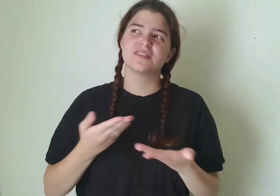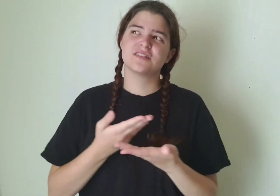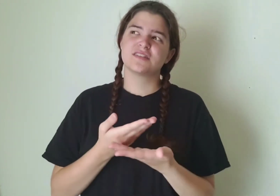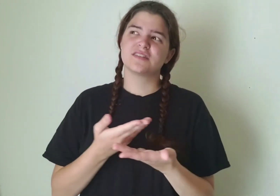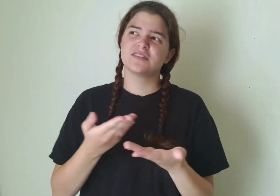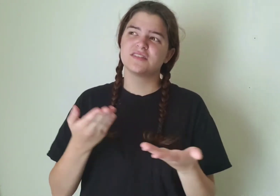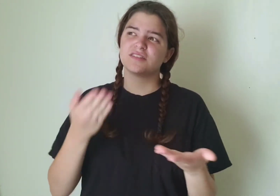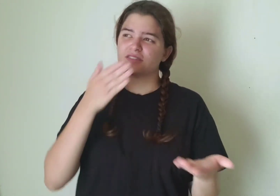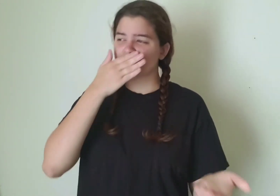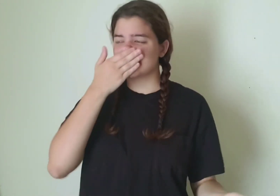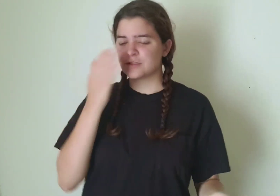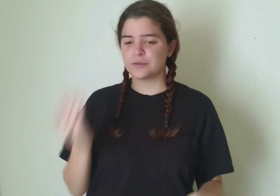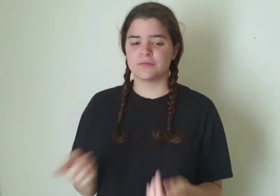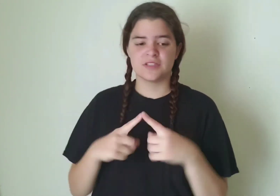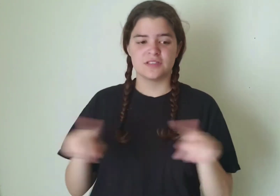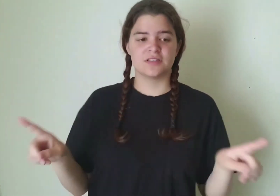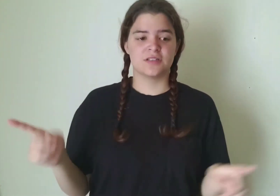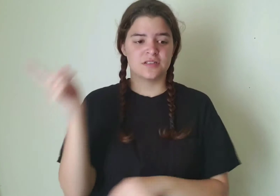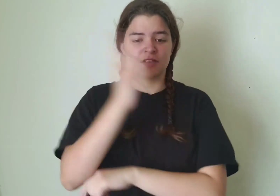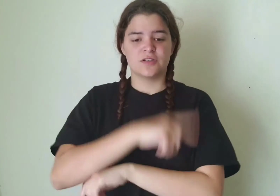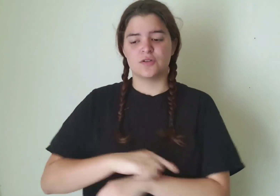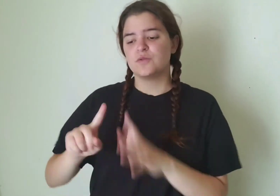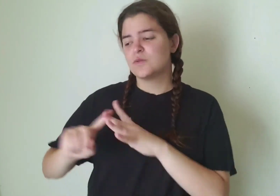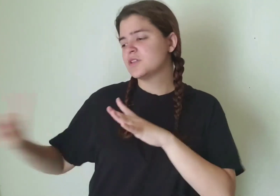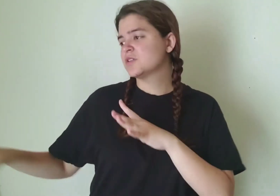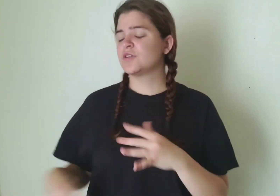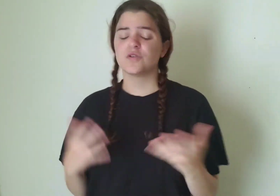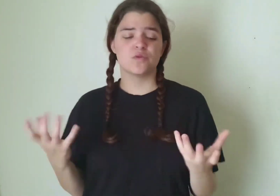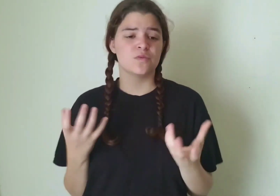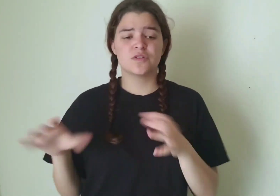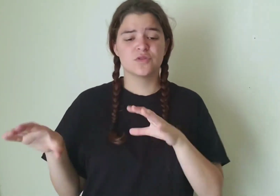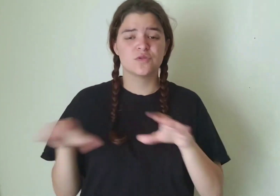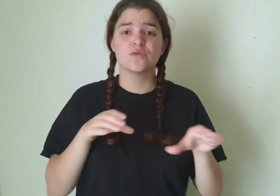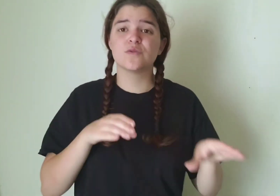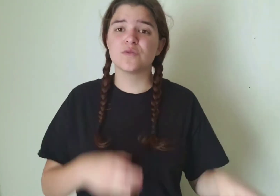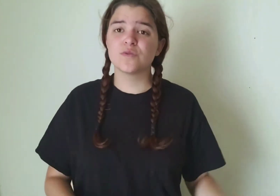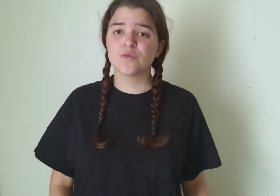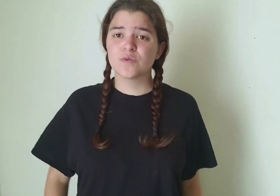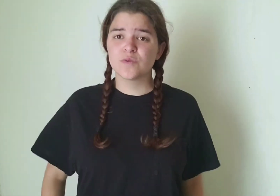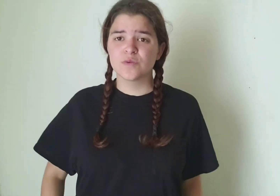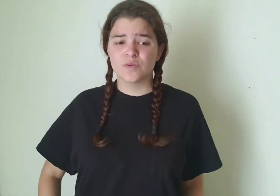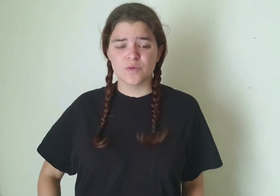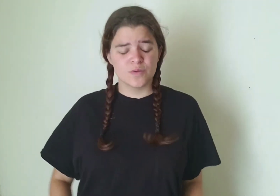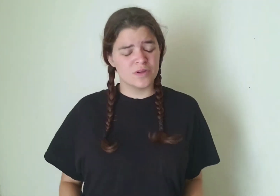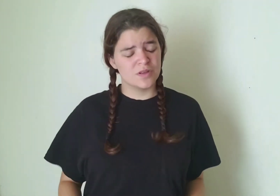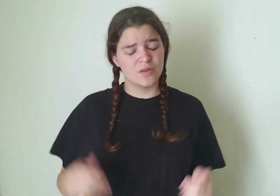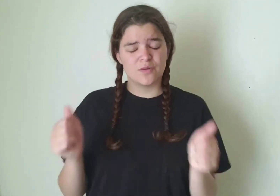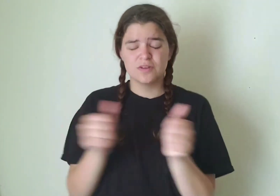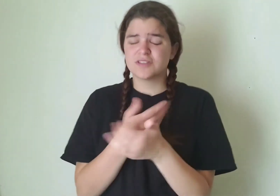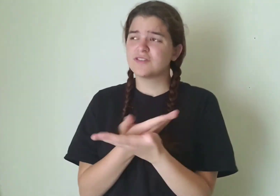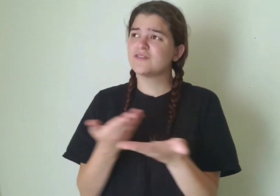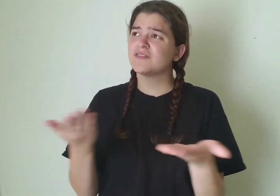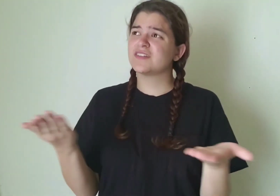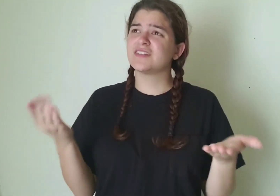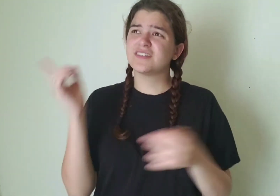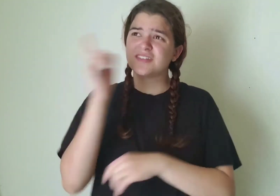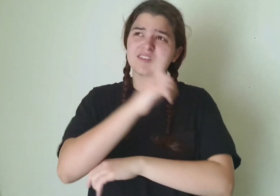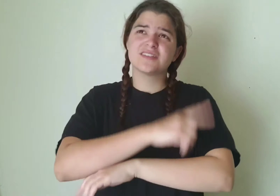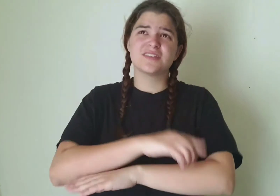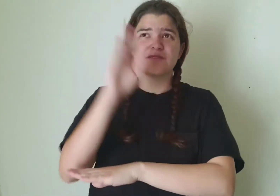this, besides the day you went What to do, with the rest of the day's